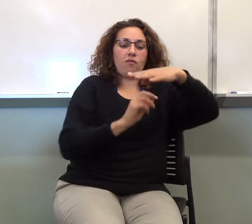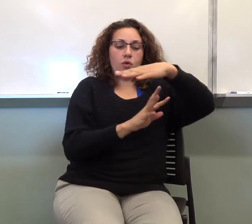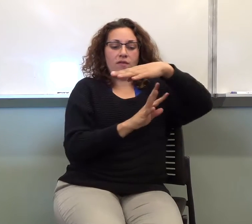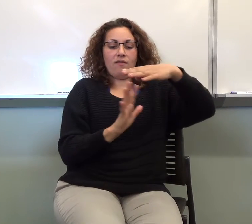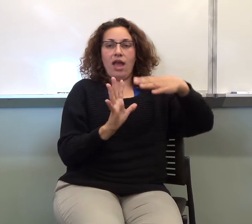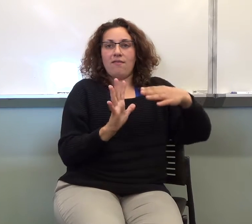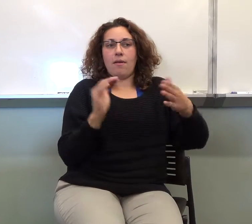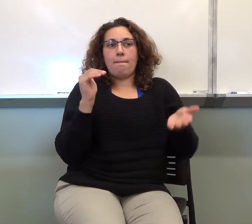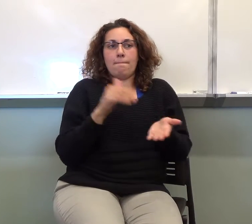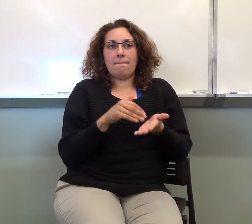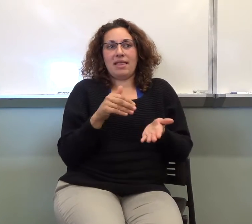45,057,474.